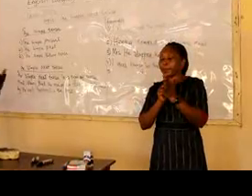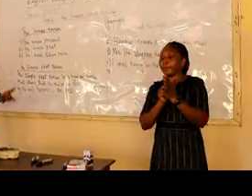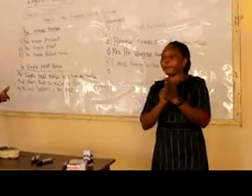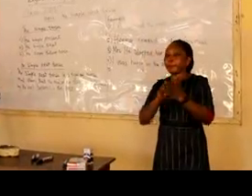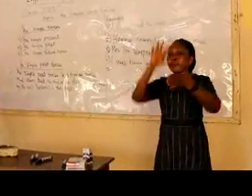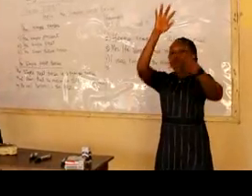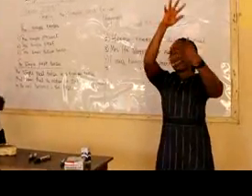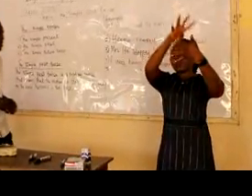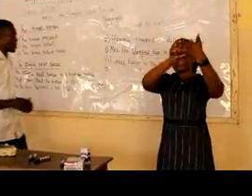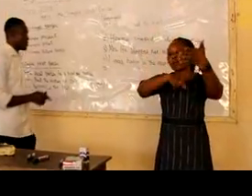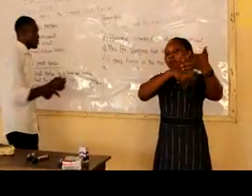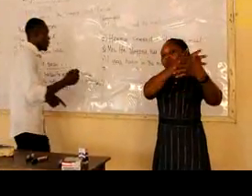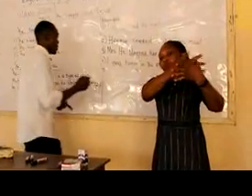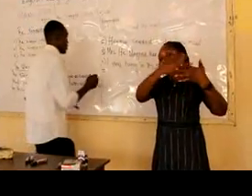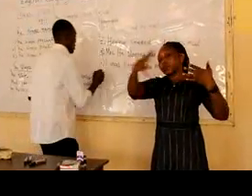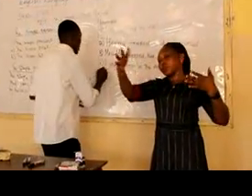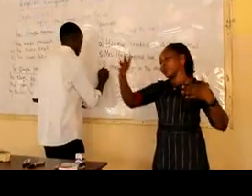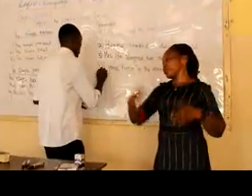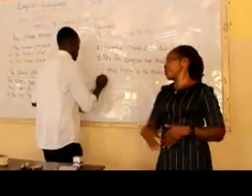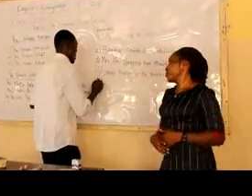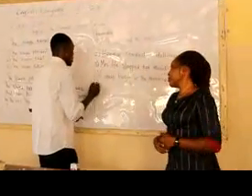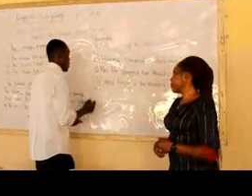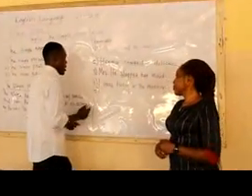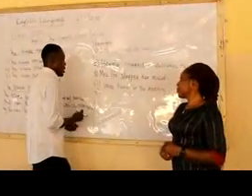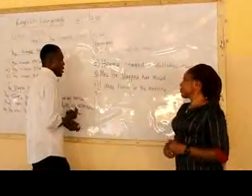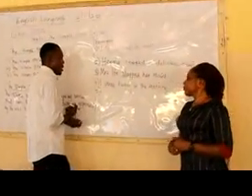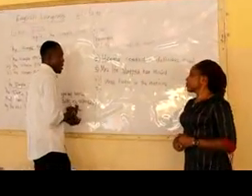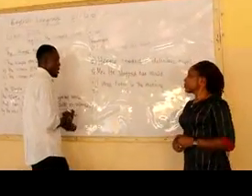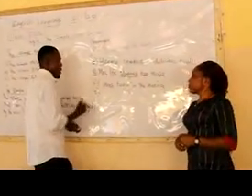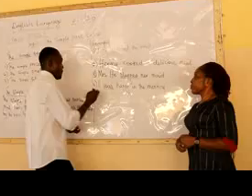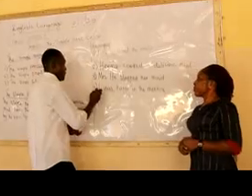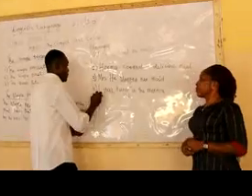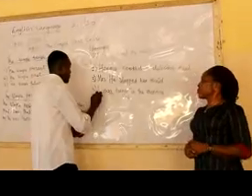It is key, it's paramount. Okay.